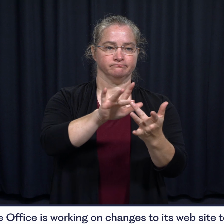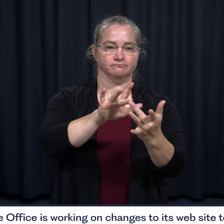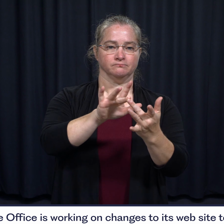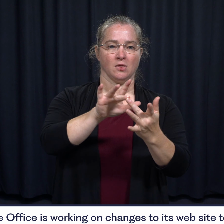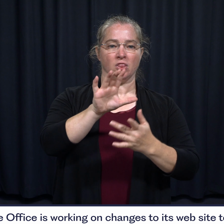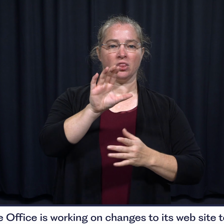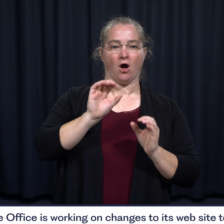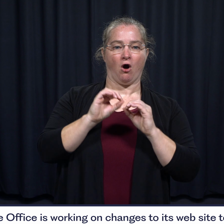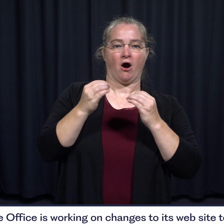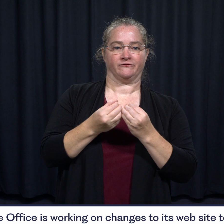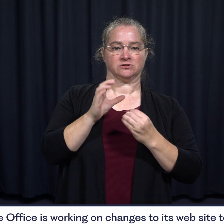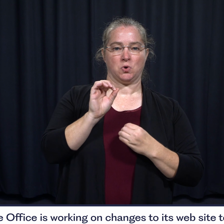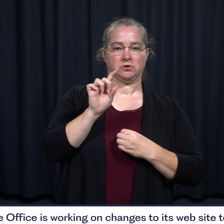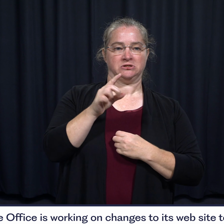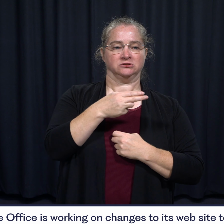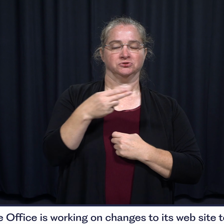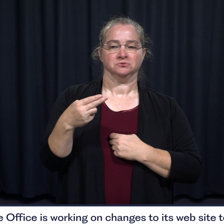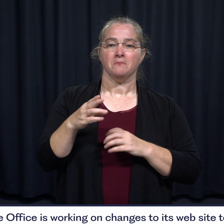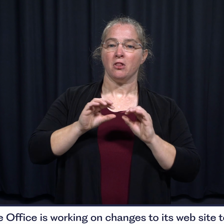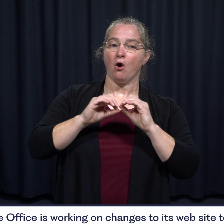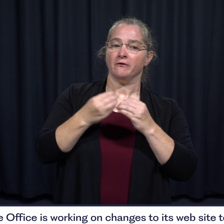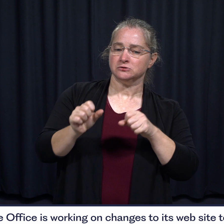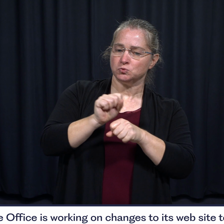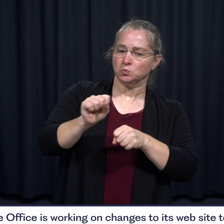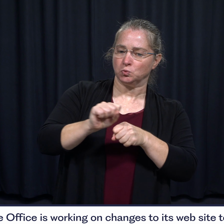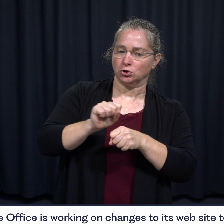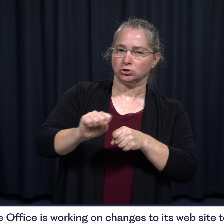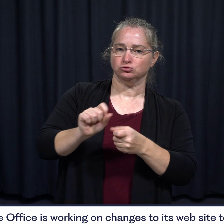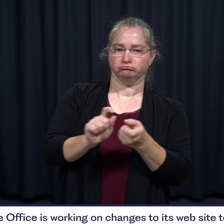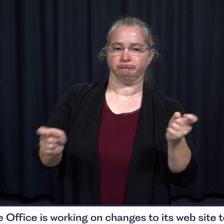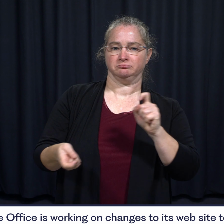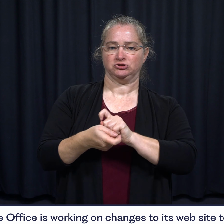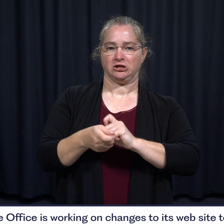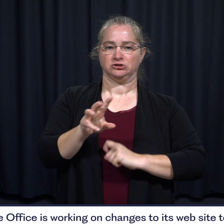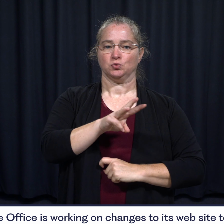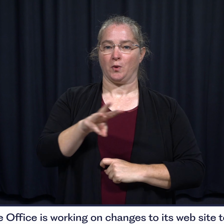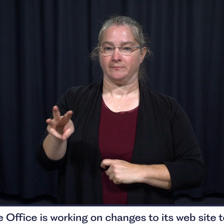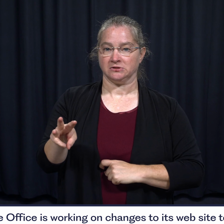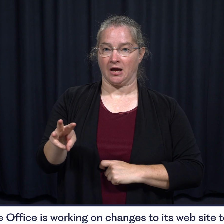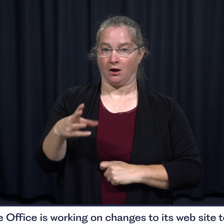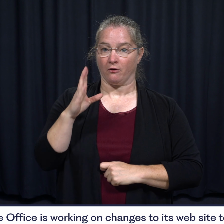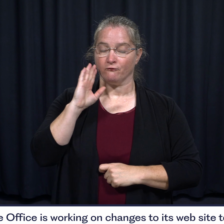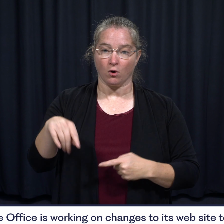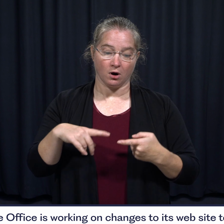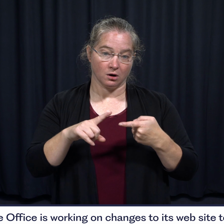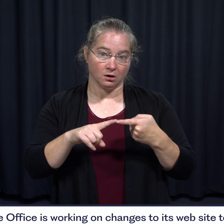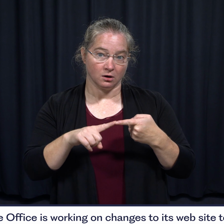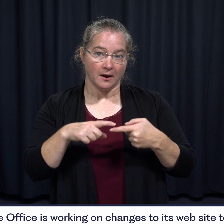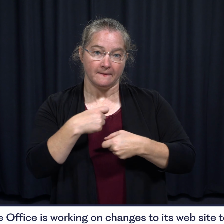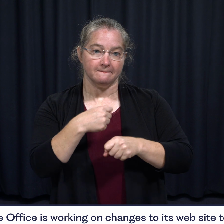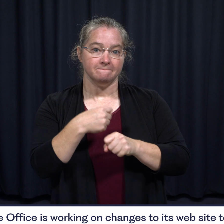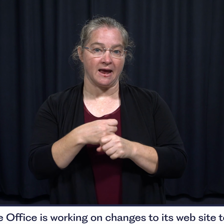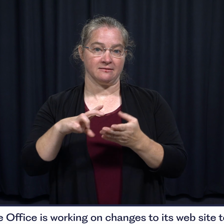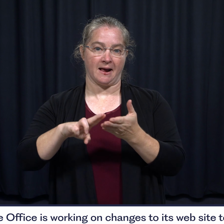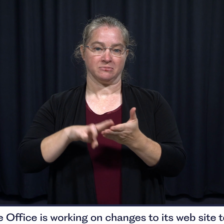the office is working on changes to its website to 1. Make the application available via the